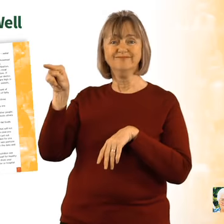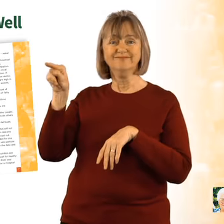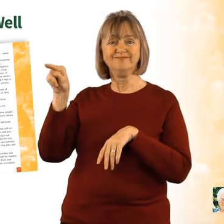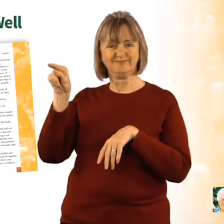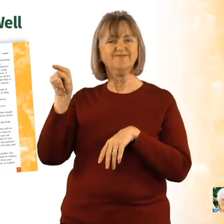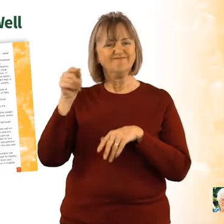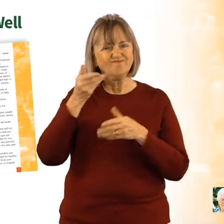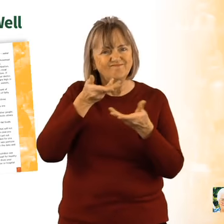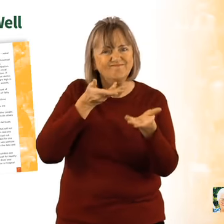Check with your doctor.